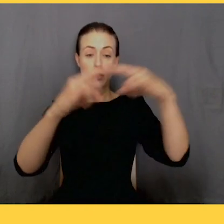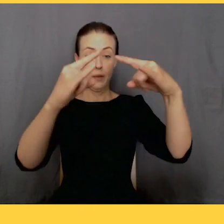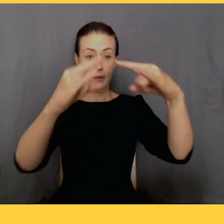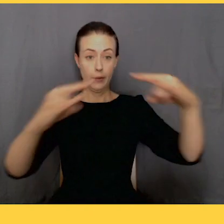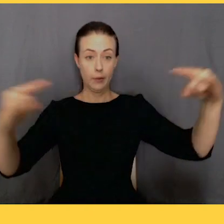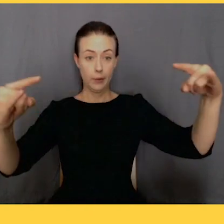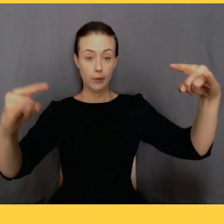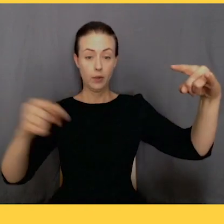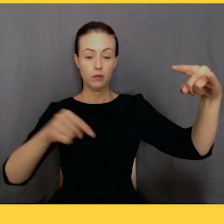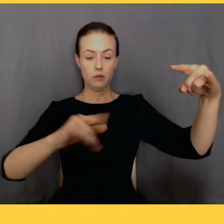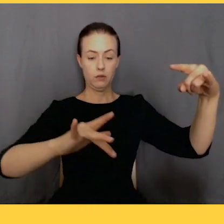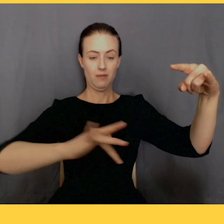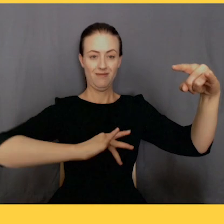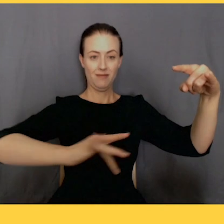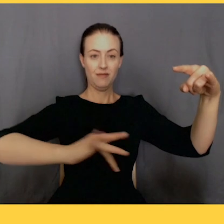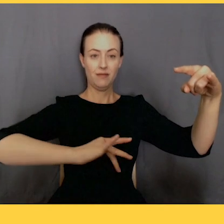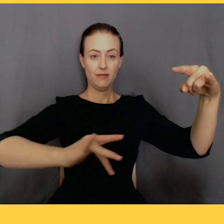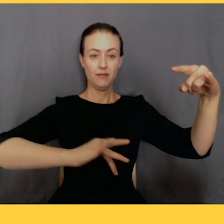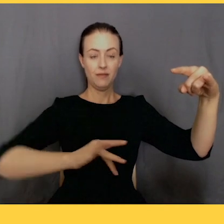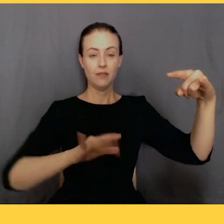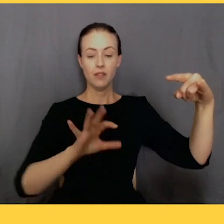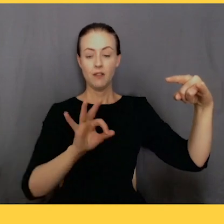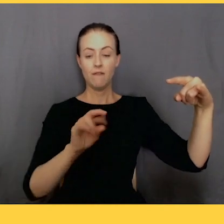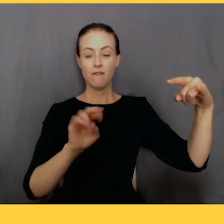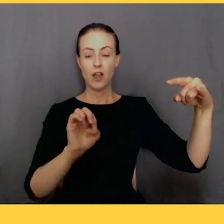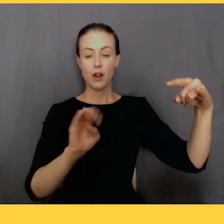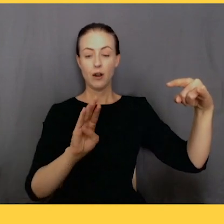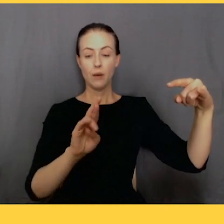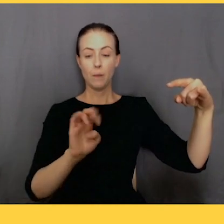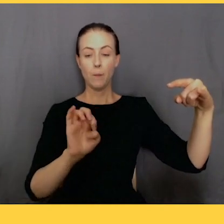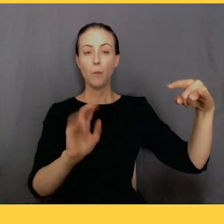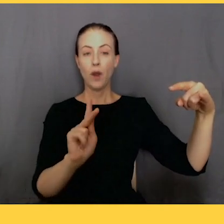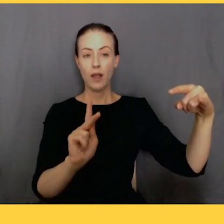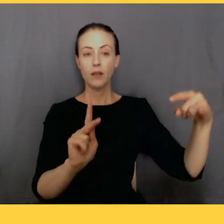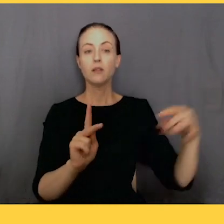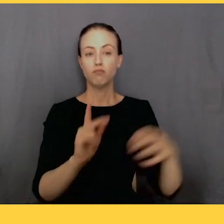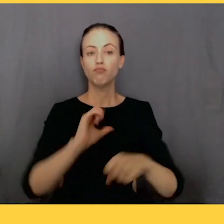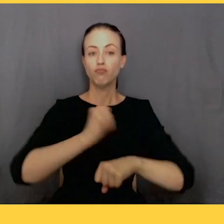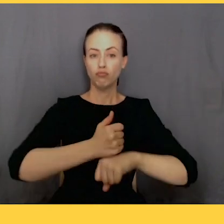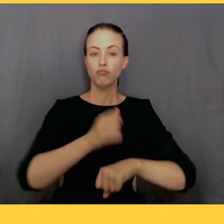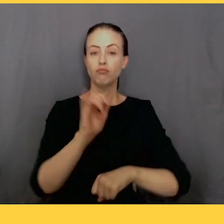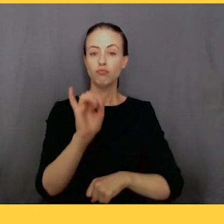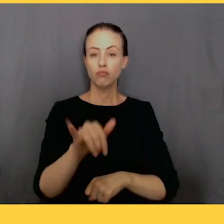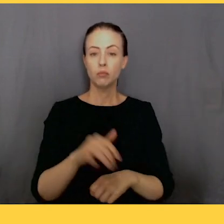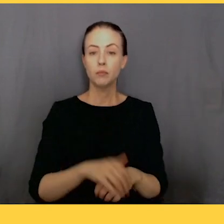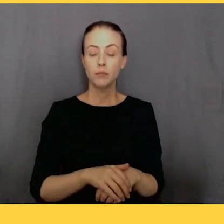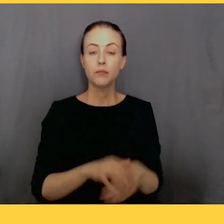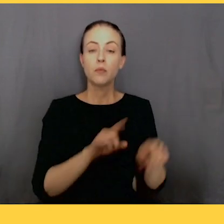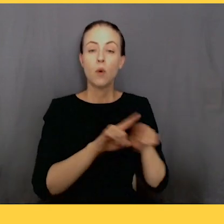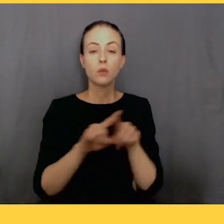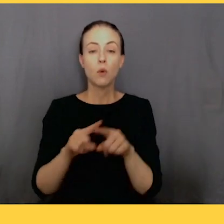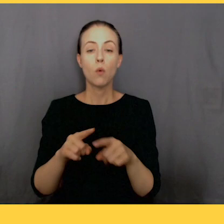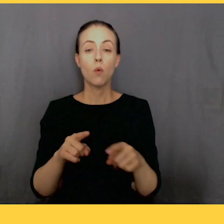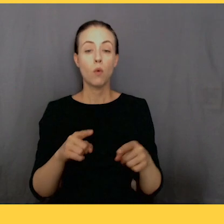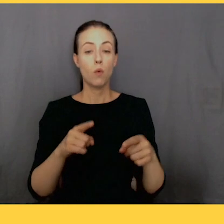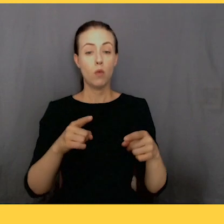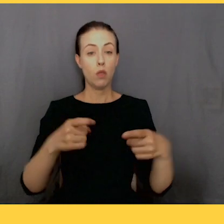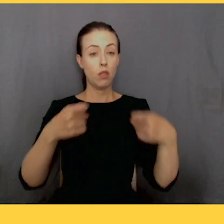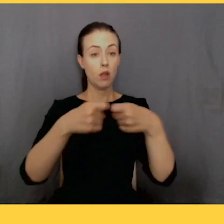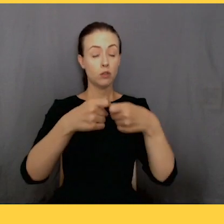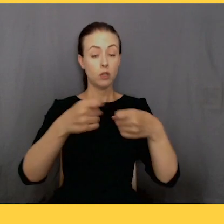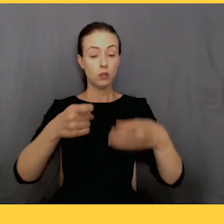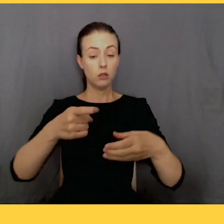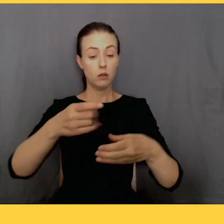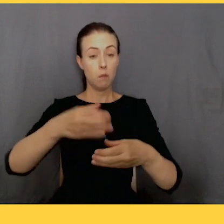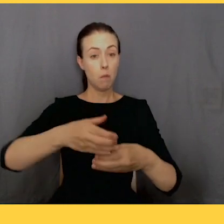We also clear all vegetation in a 10-foot radius around our distribution pole for fire protection. Historically, we